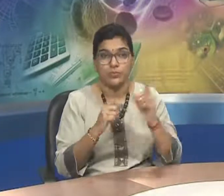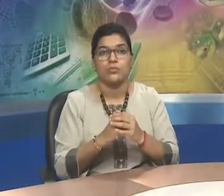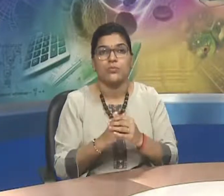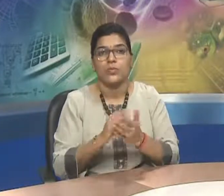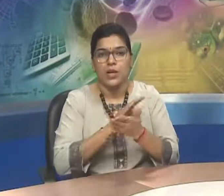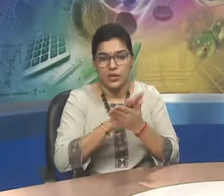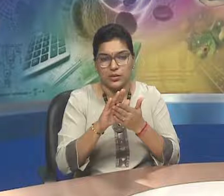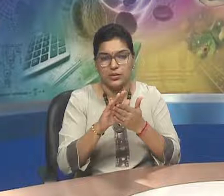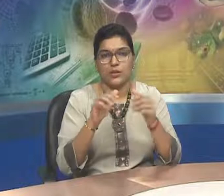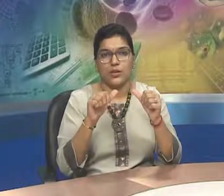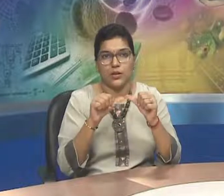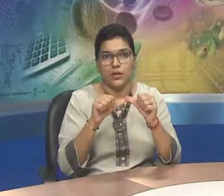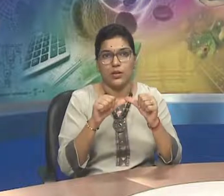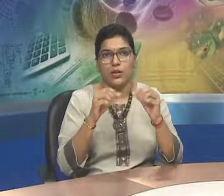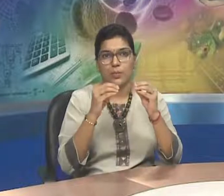Now, this is a new term,